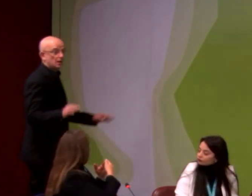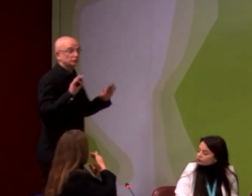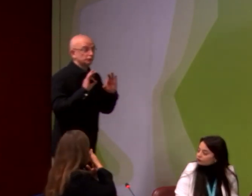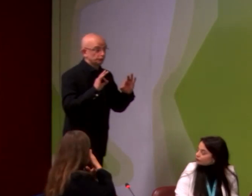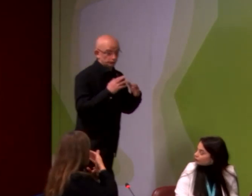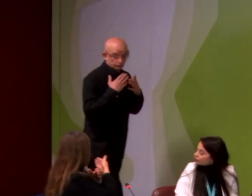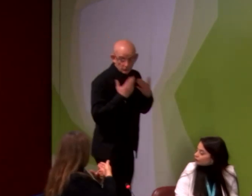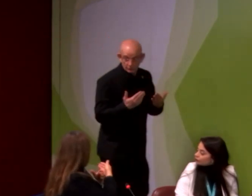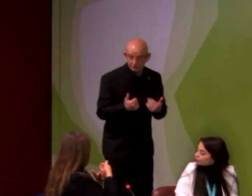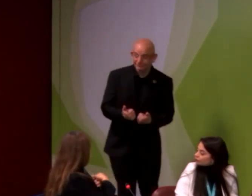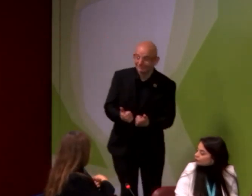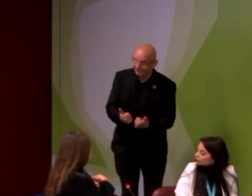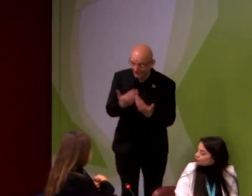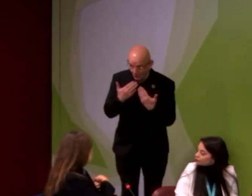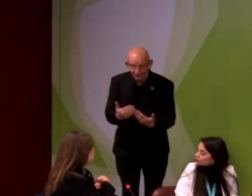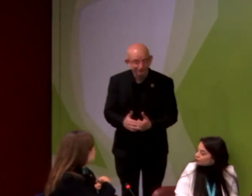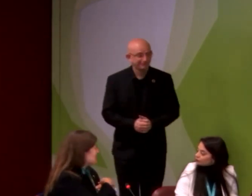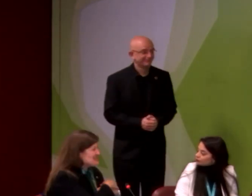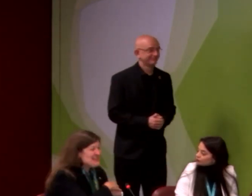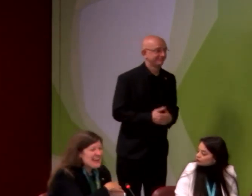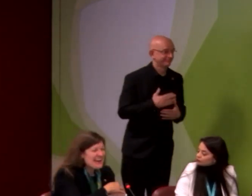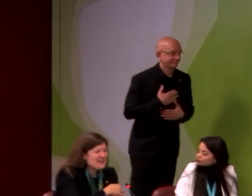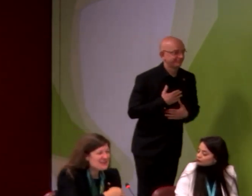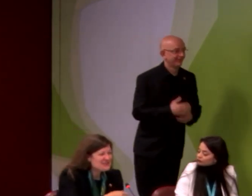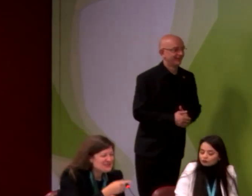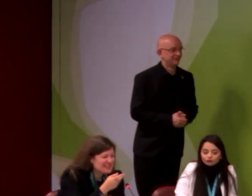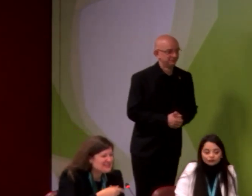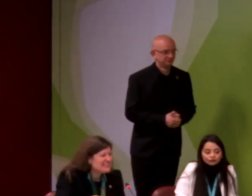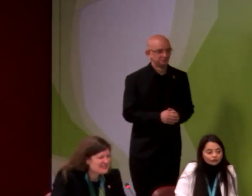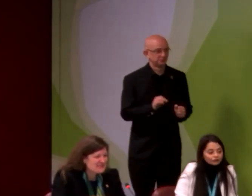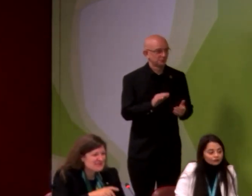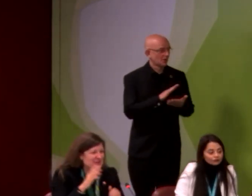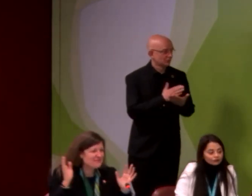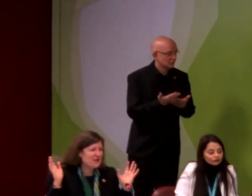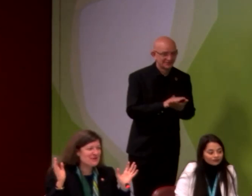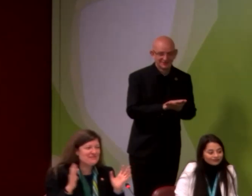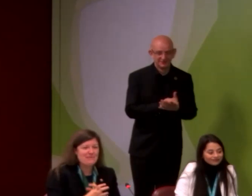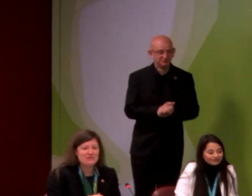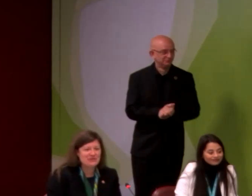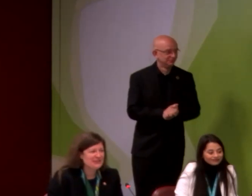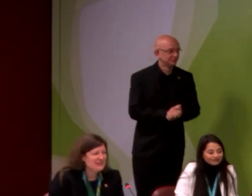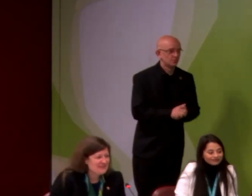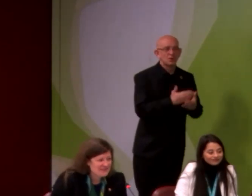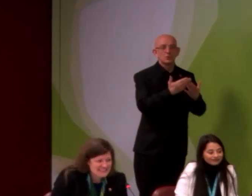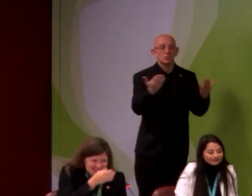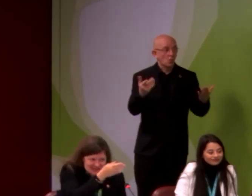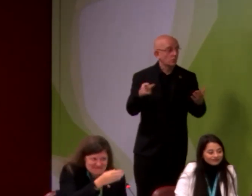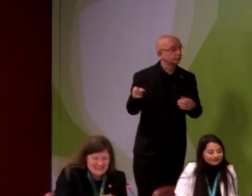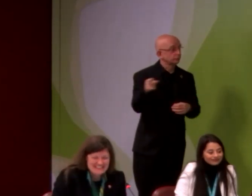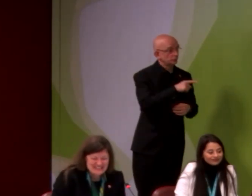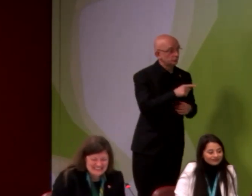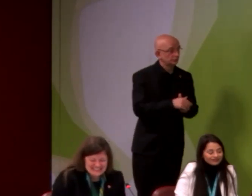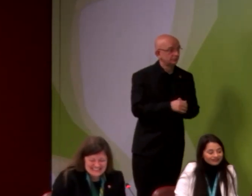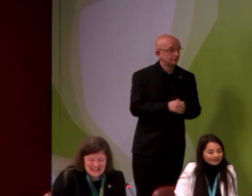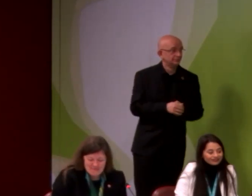interpreters. Thank you so much. Really appreciate you. And also Tetua Danso, who's our brave rapporteur for this session